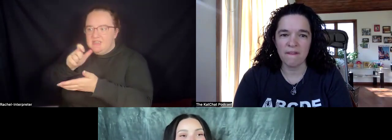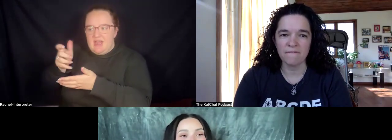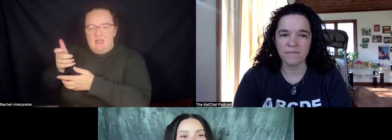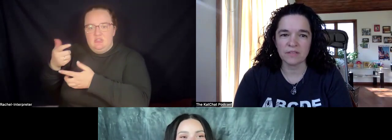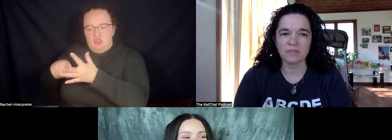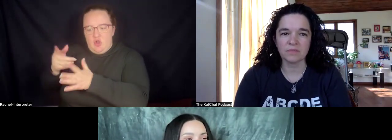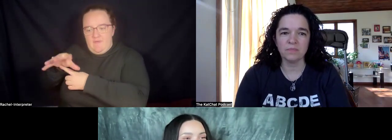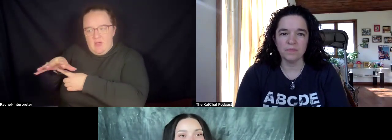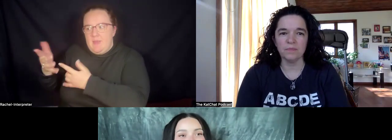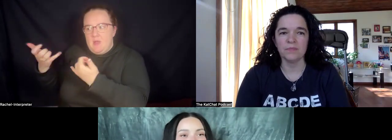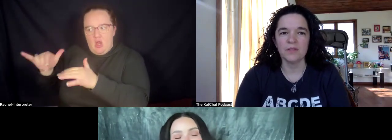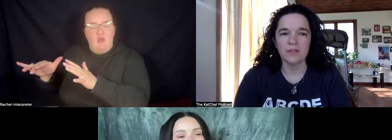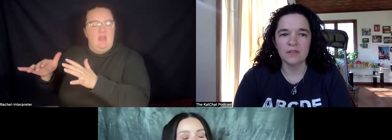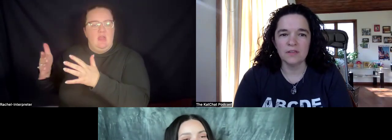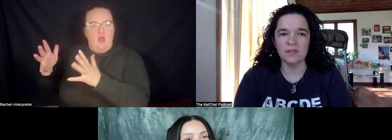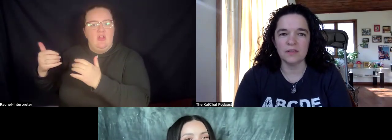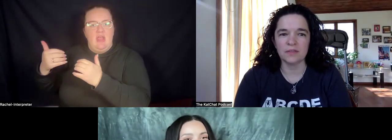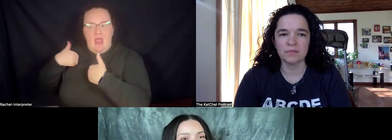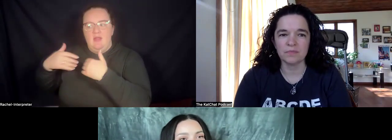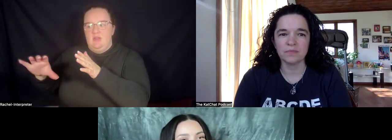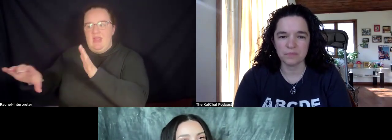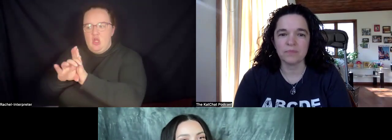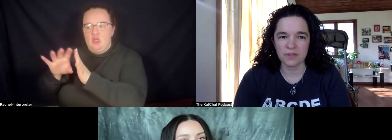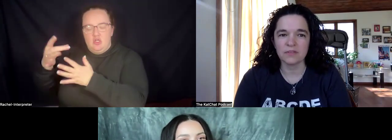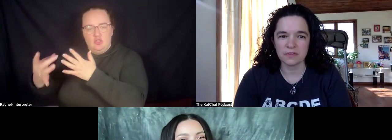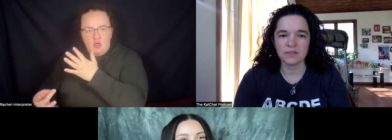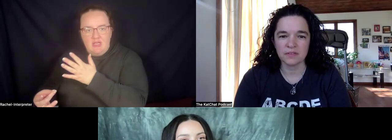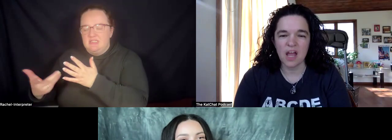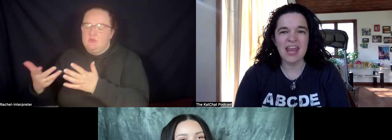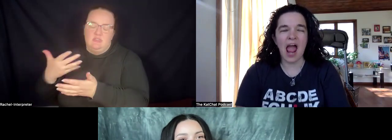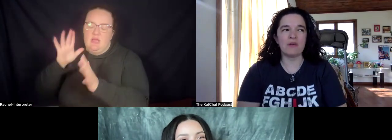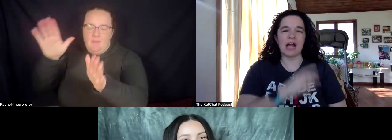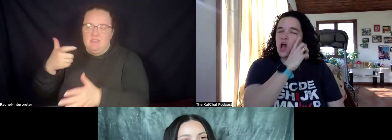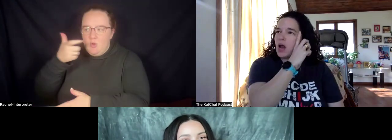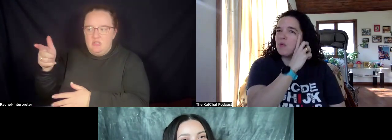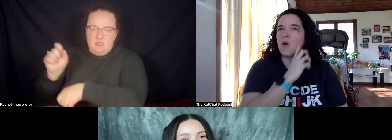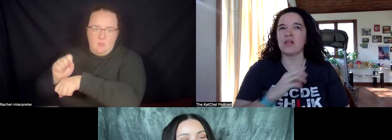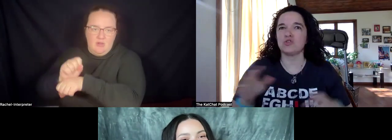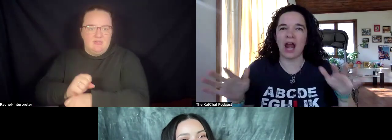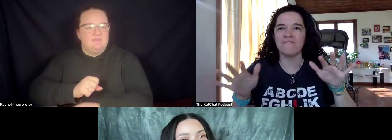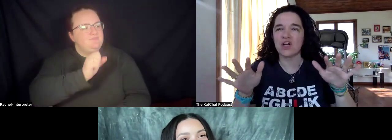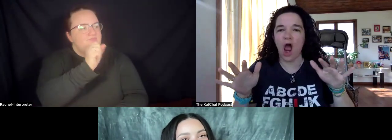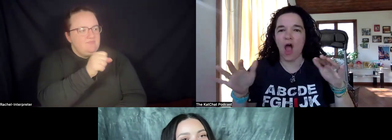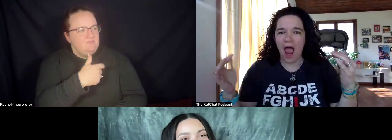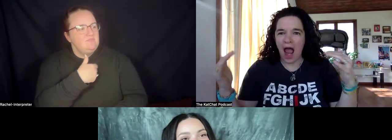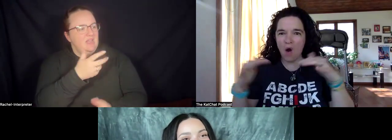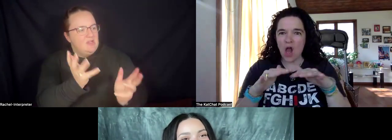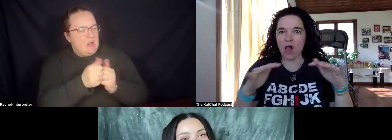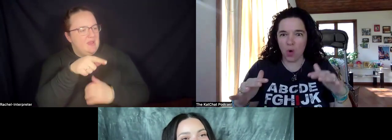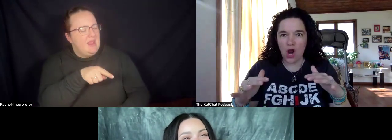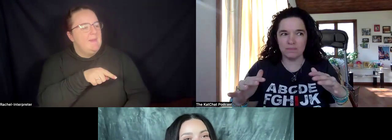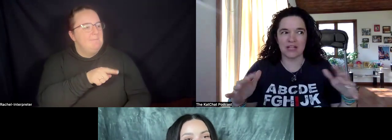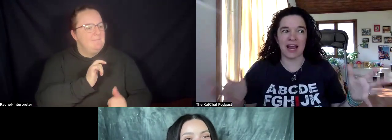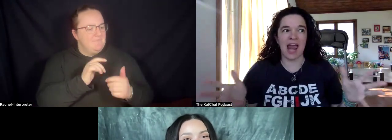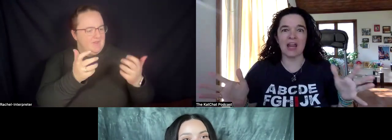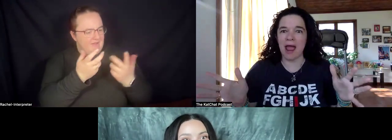just amazing. It's like a master class watching these women work. Yeah, I was like talking with them, they're trying to figure out how it